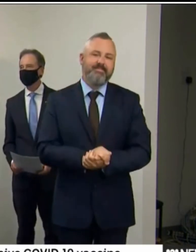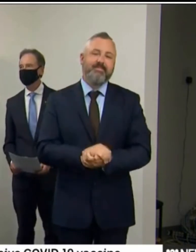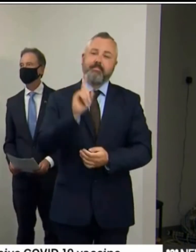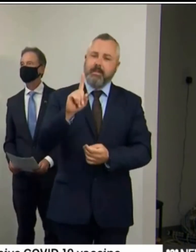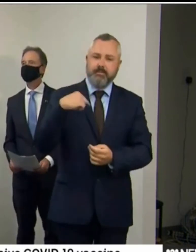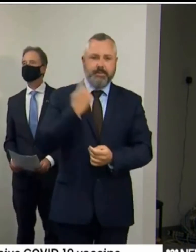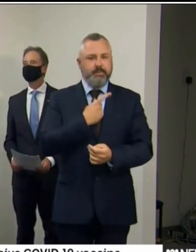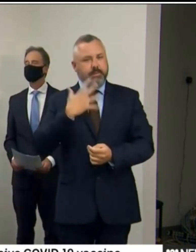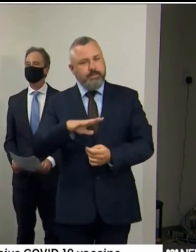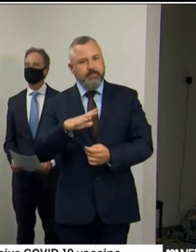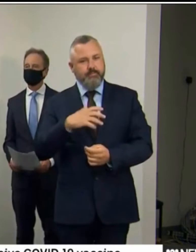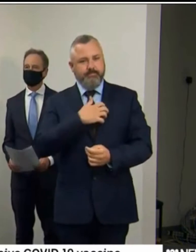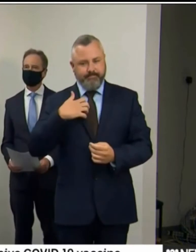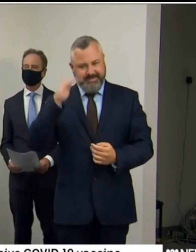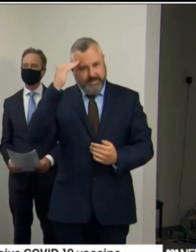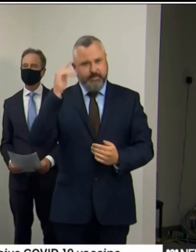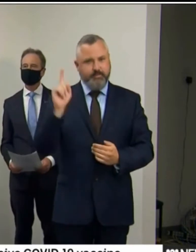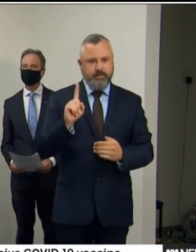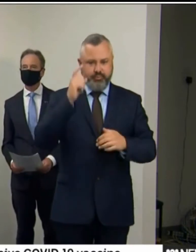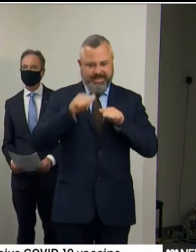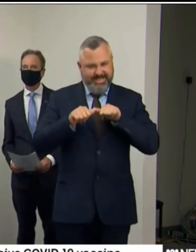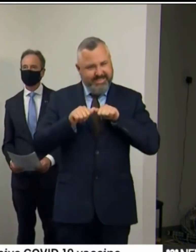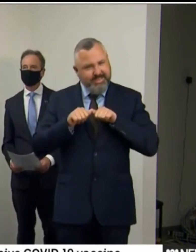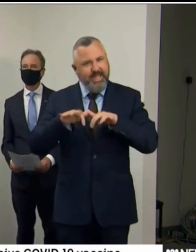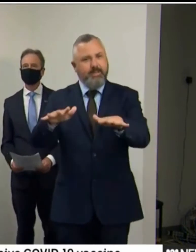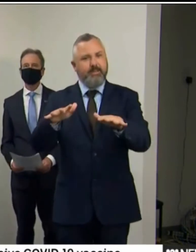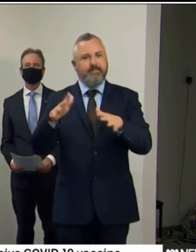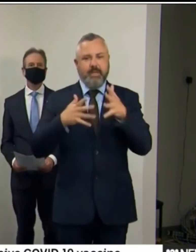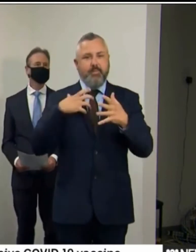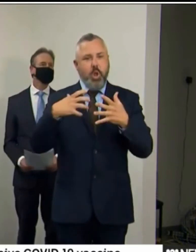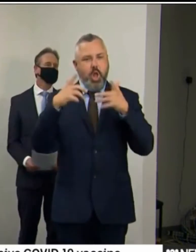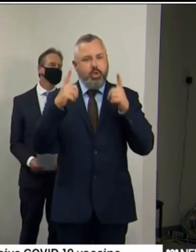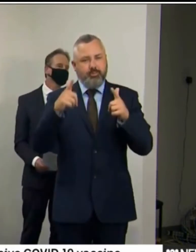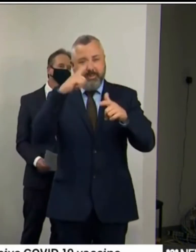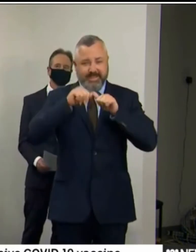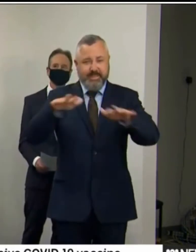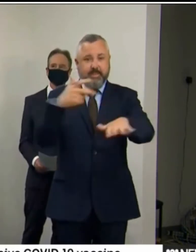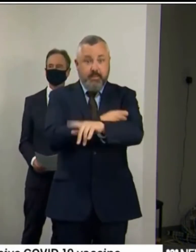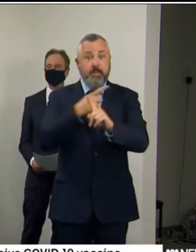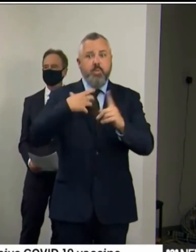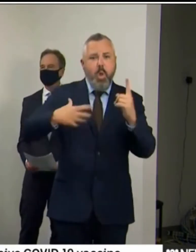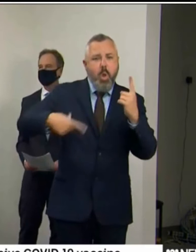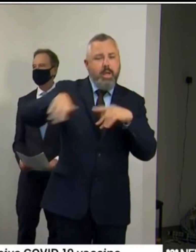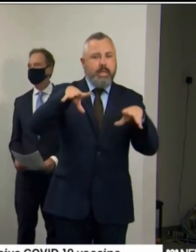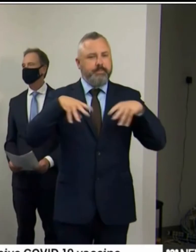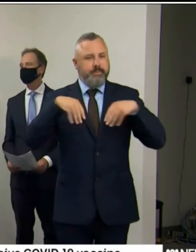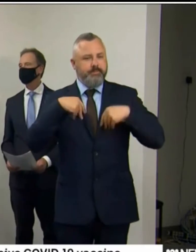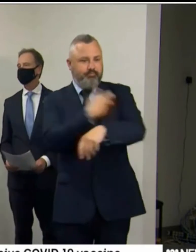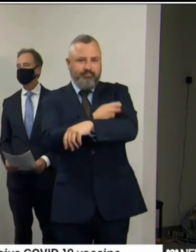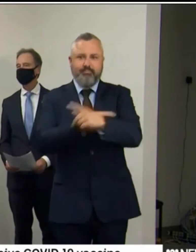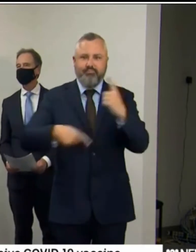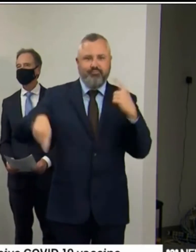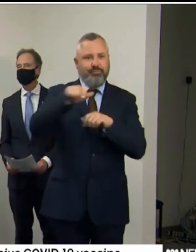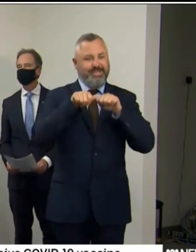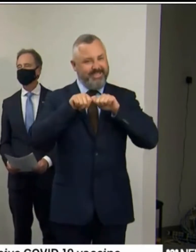get the vaccine uptake as great as possible and as quickly as possible. And this today marks the beginning